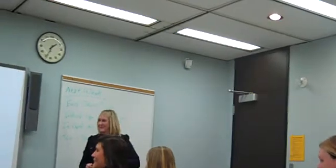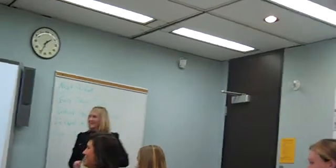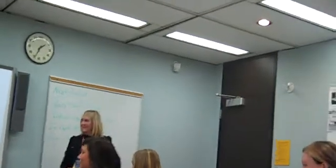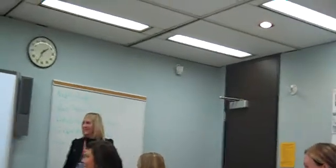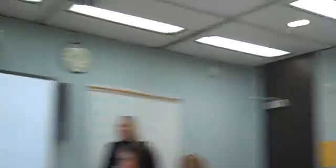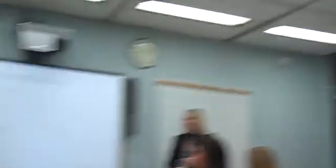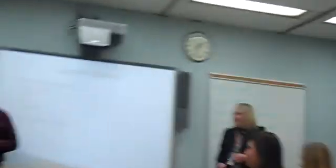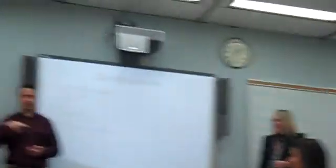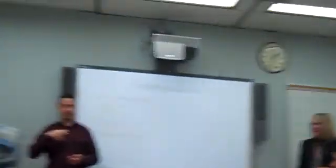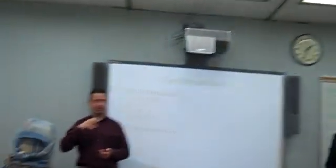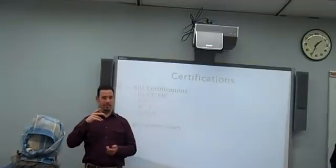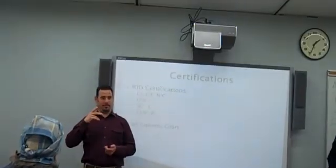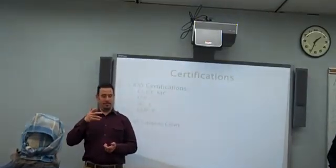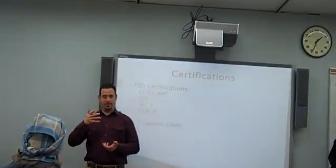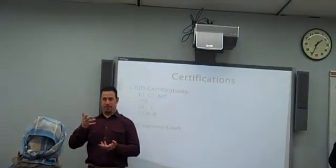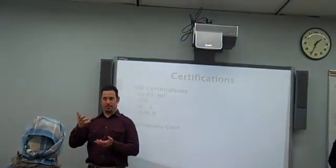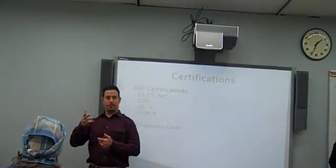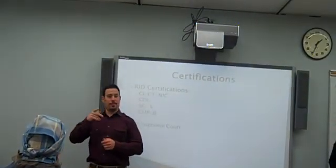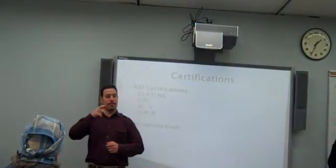Yep.